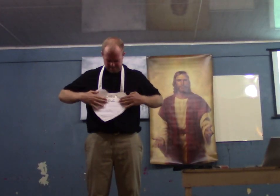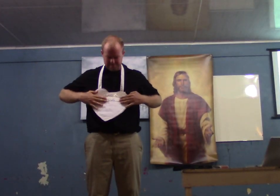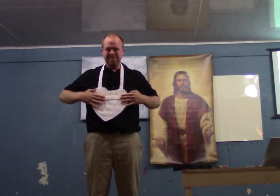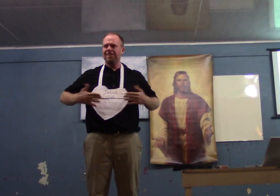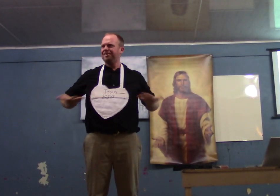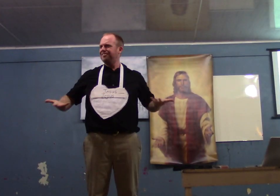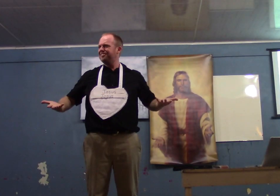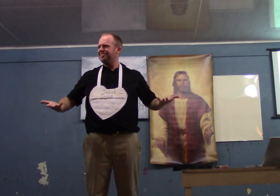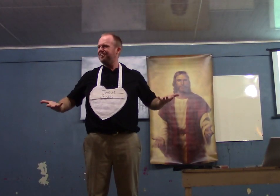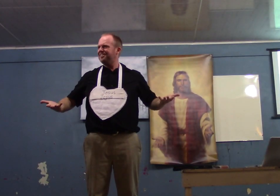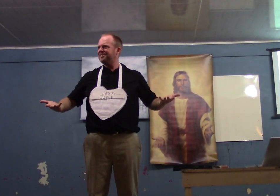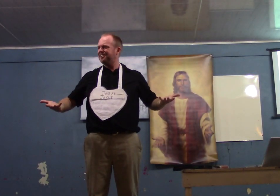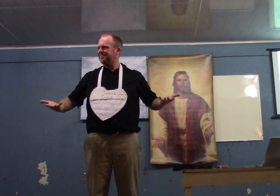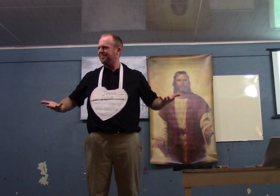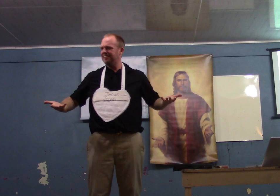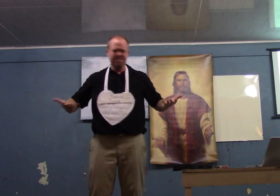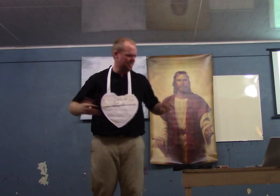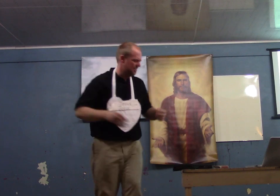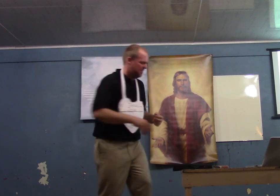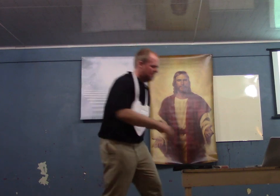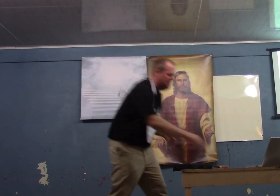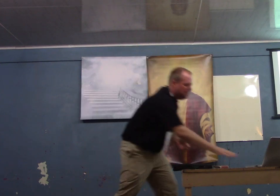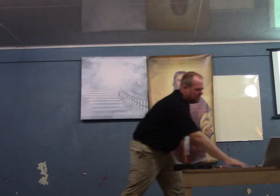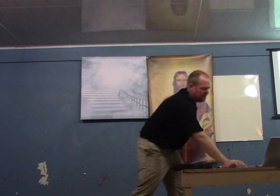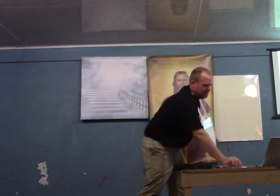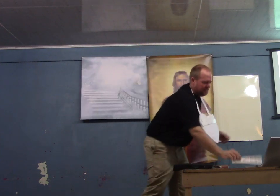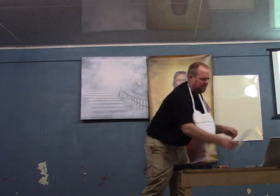We need the attitude of Jesus.